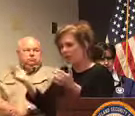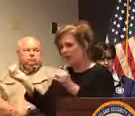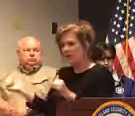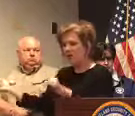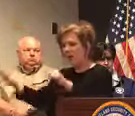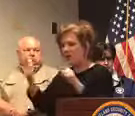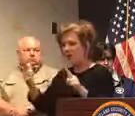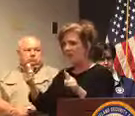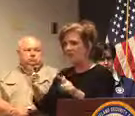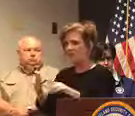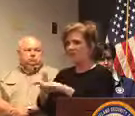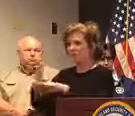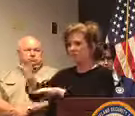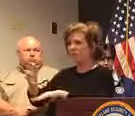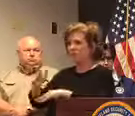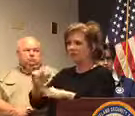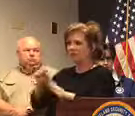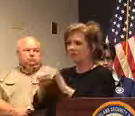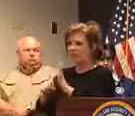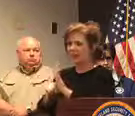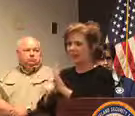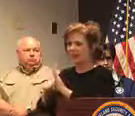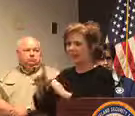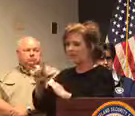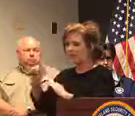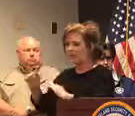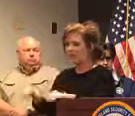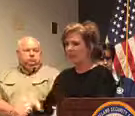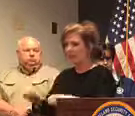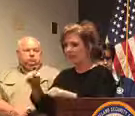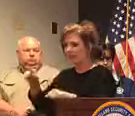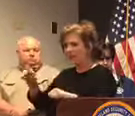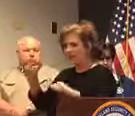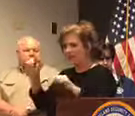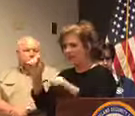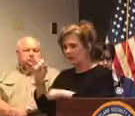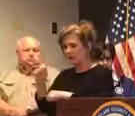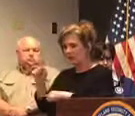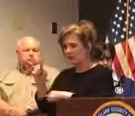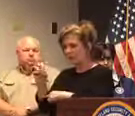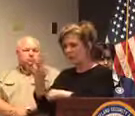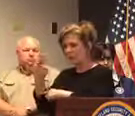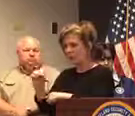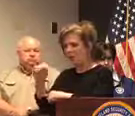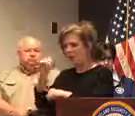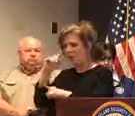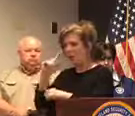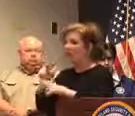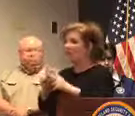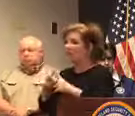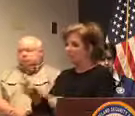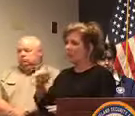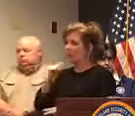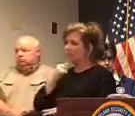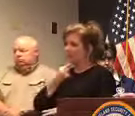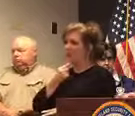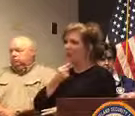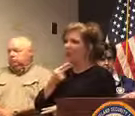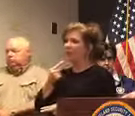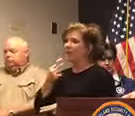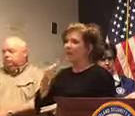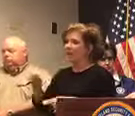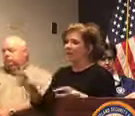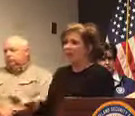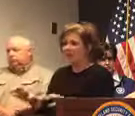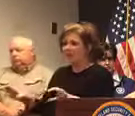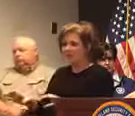to take this storm very, very seriously. And the actions that we're taking, including those outlined